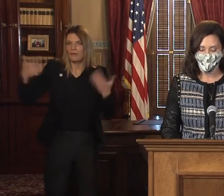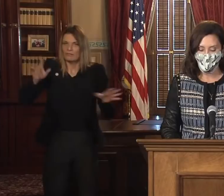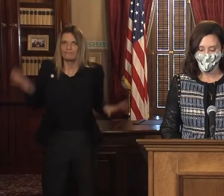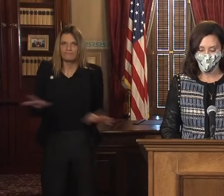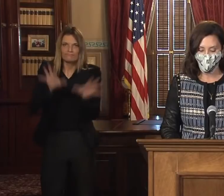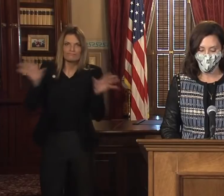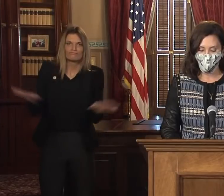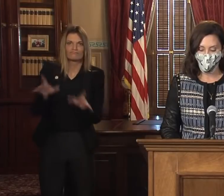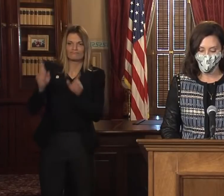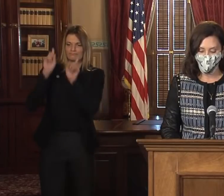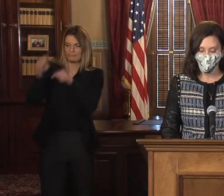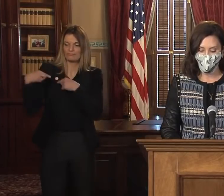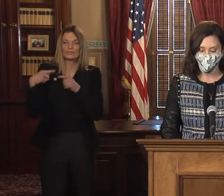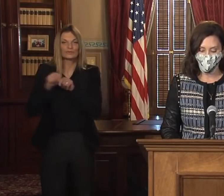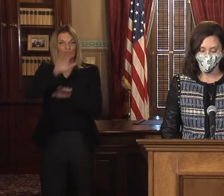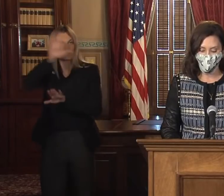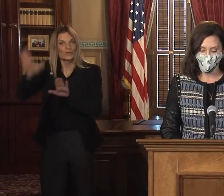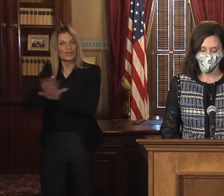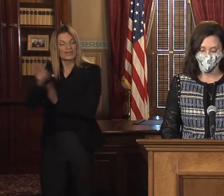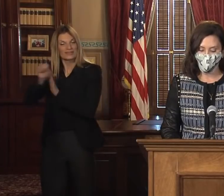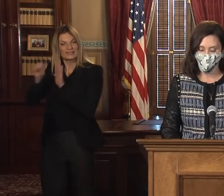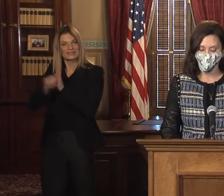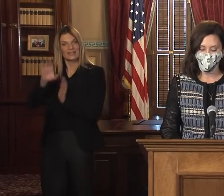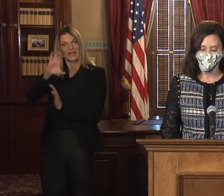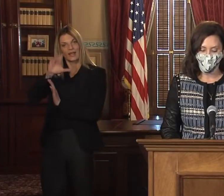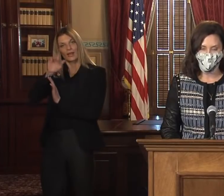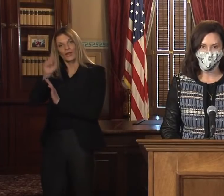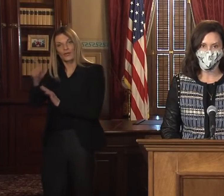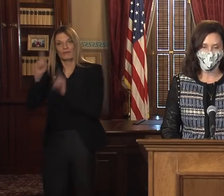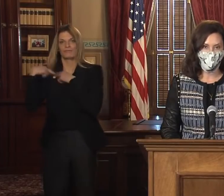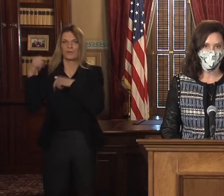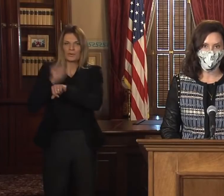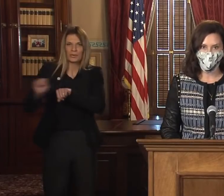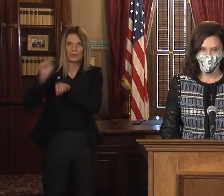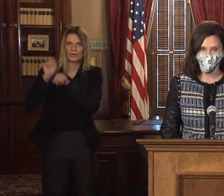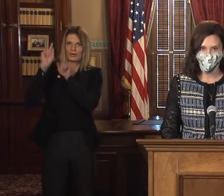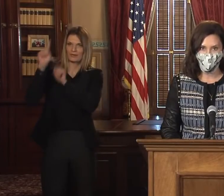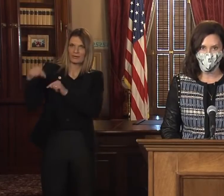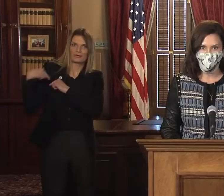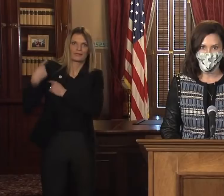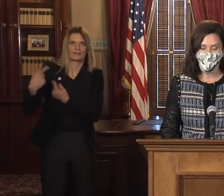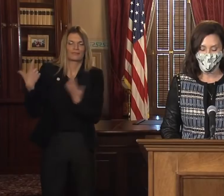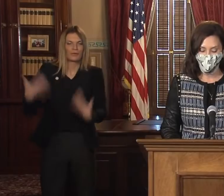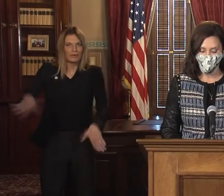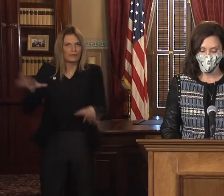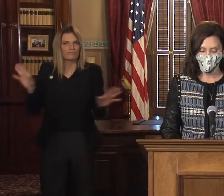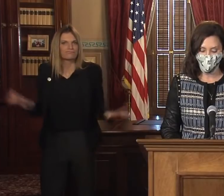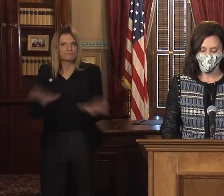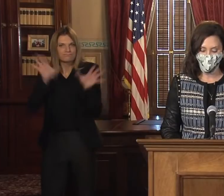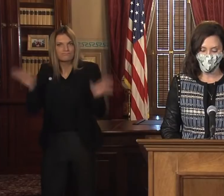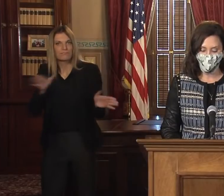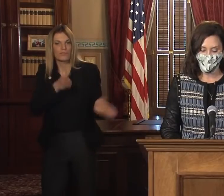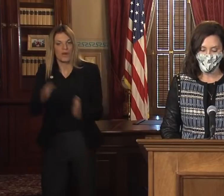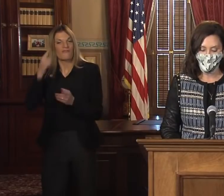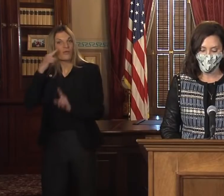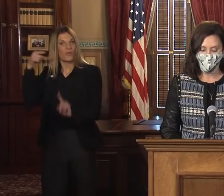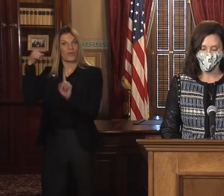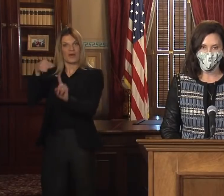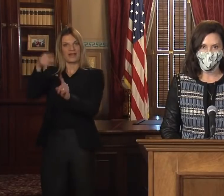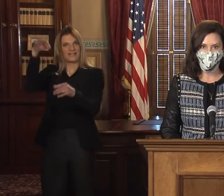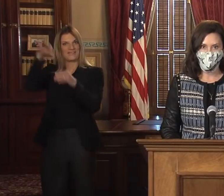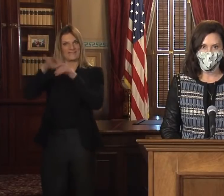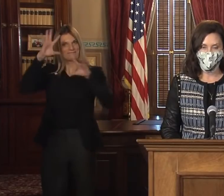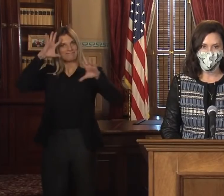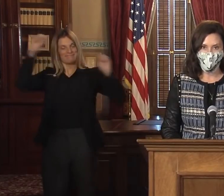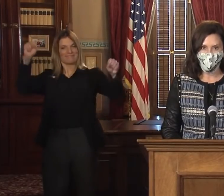state for their hard work for days and months preparing for this historic election, and